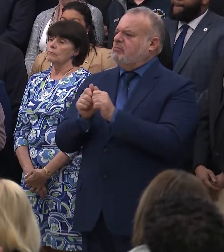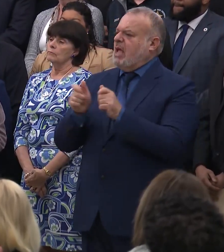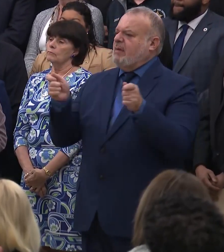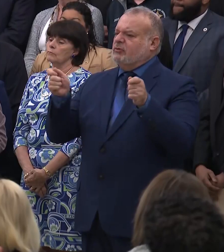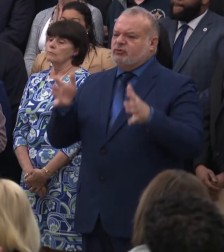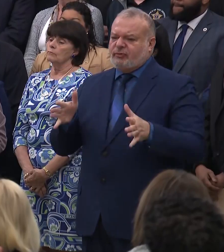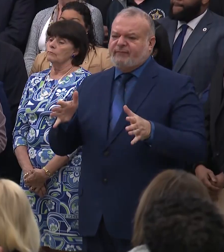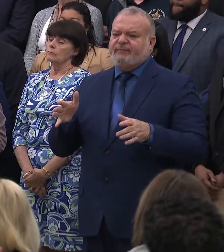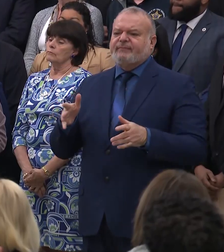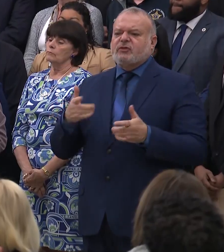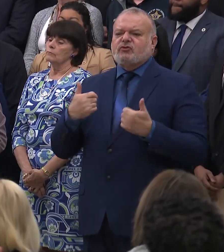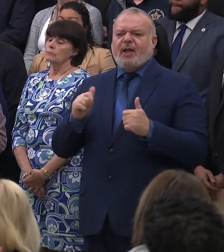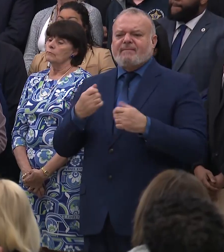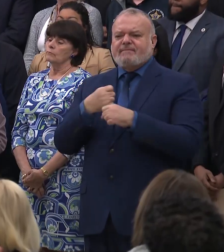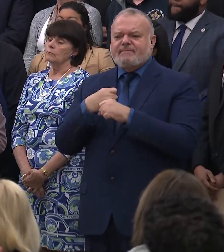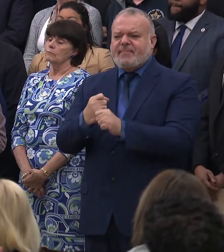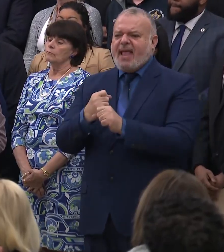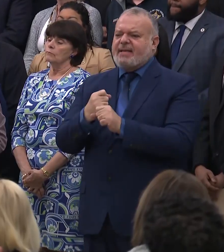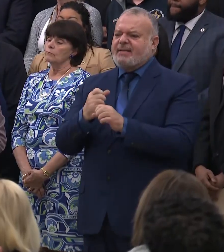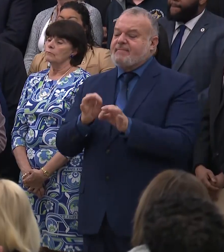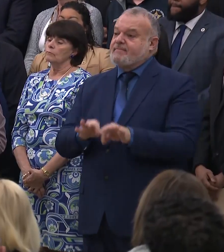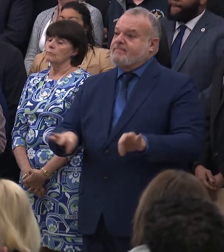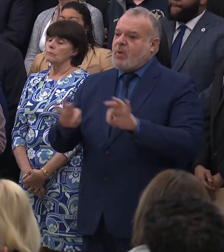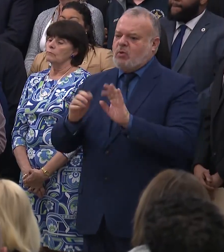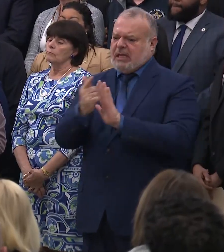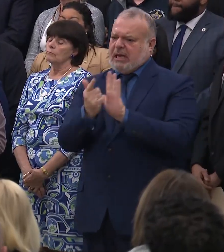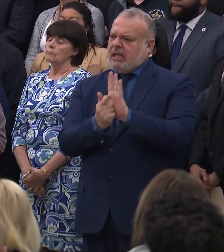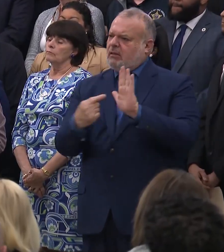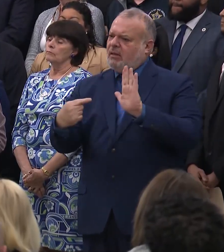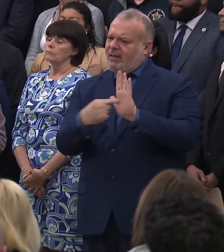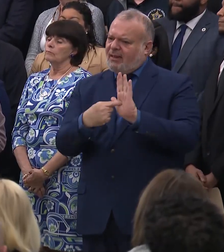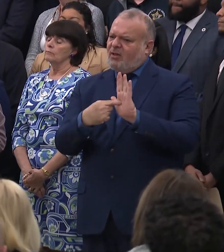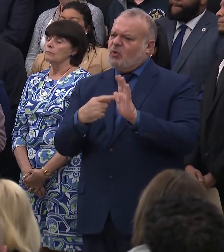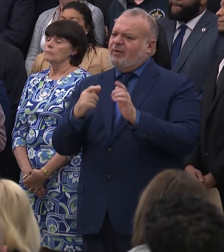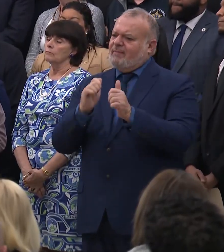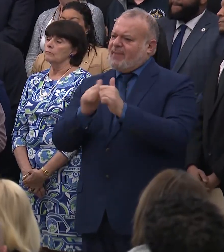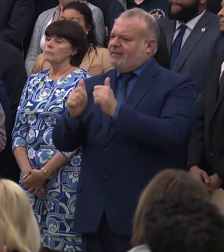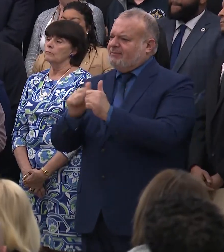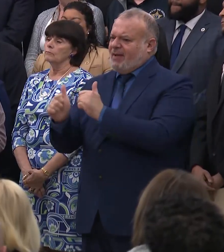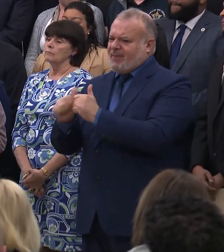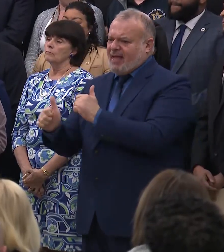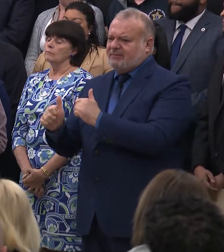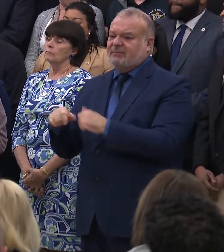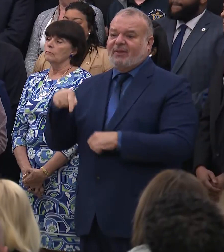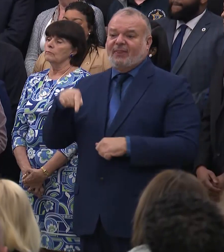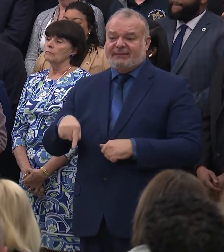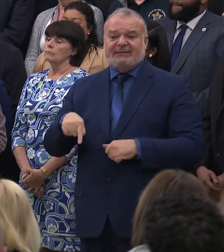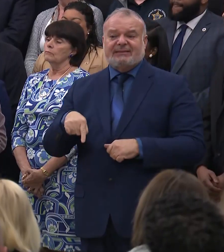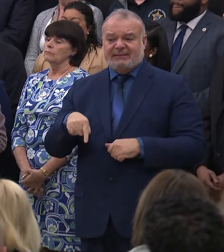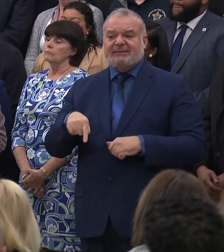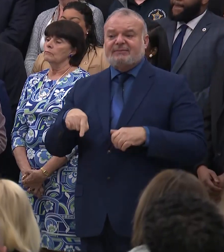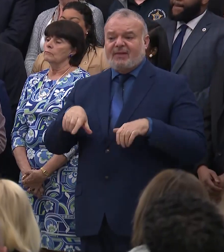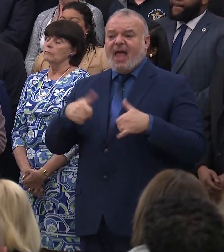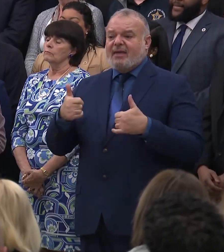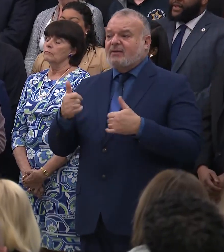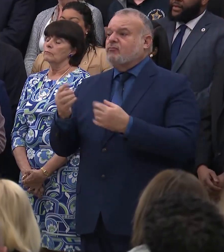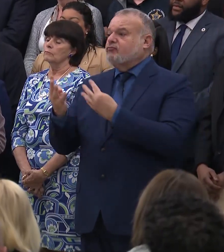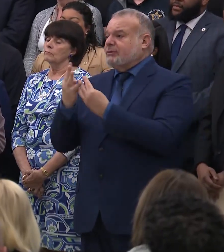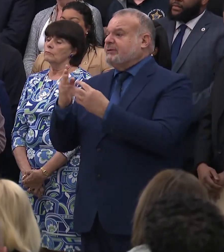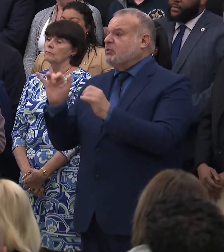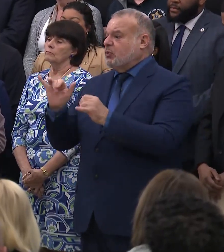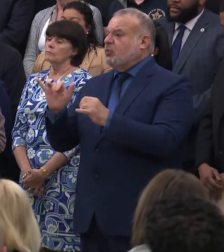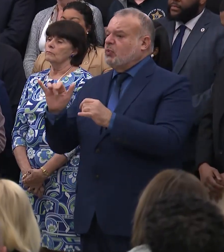in this context, but also in the context of the Department of Correction and other areas of prison reform. And I'm grateful to have